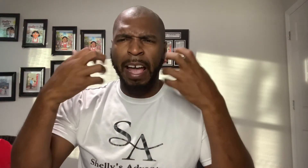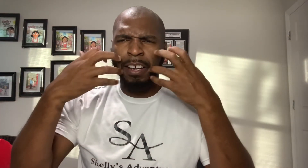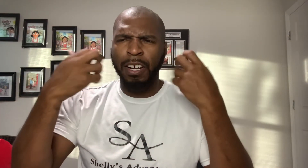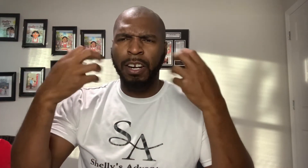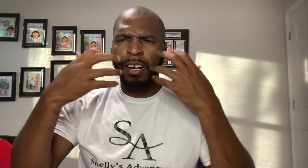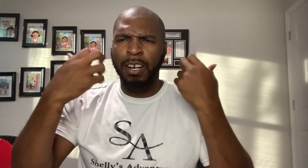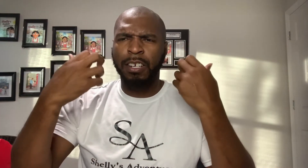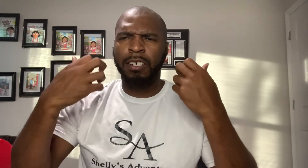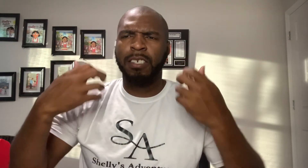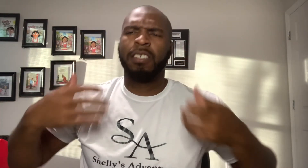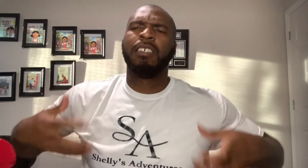tiger,